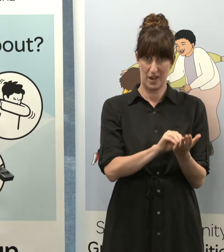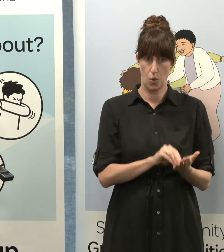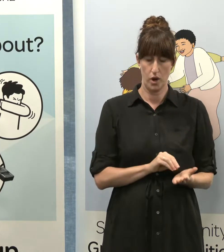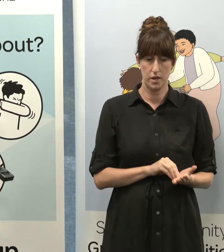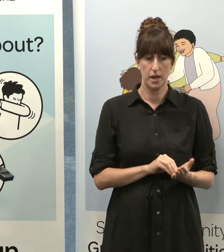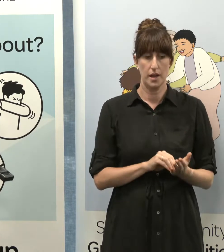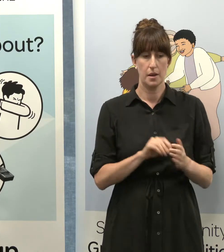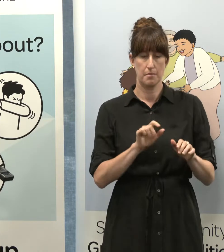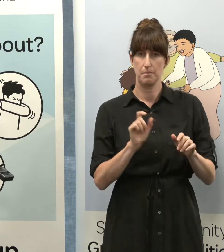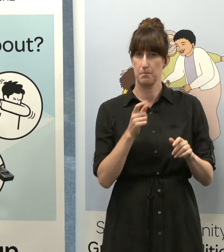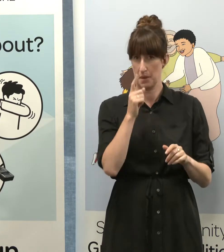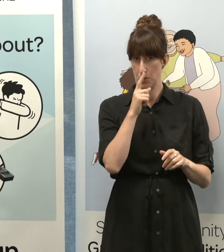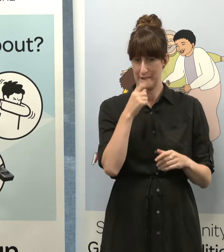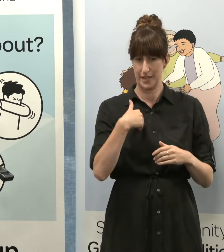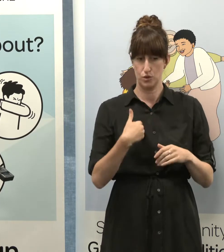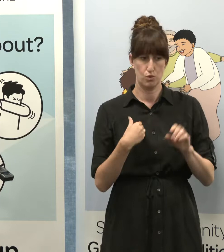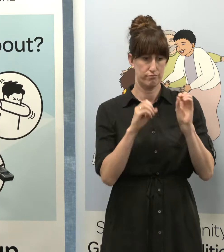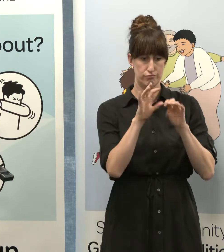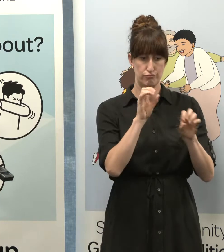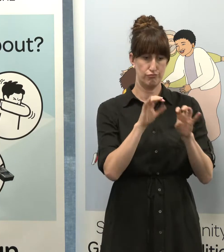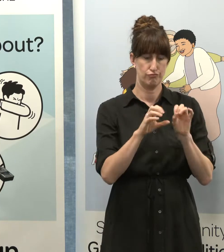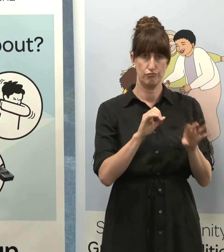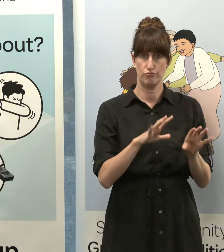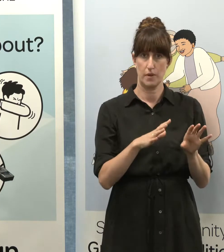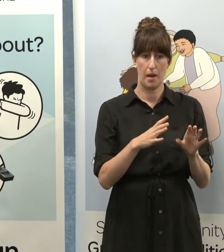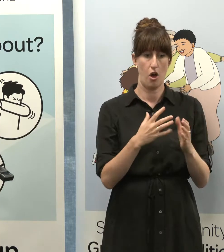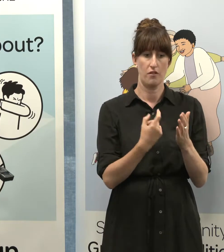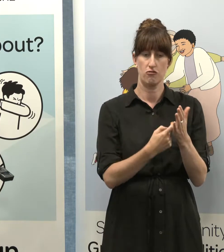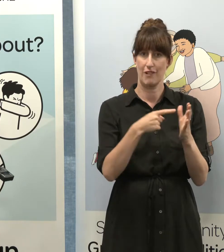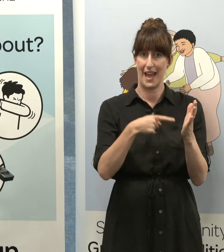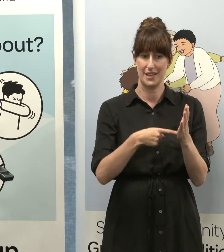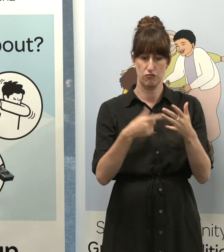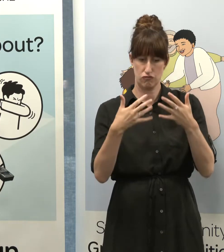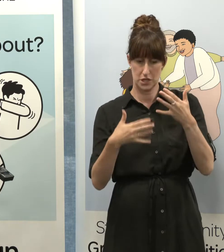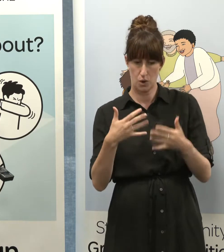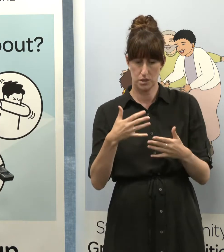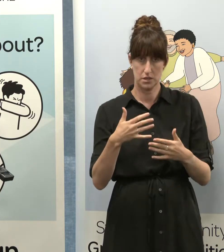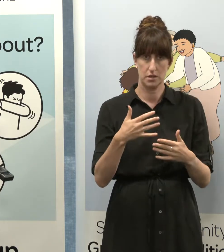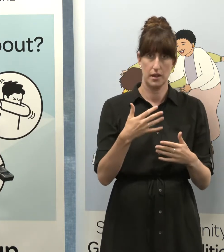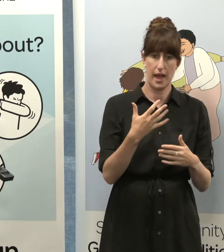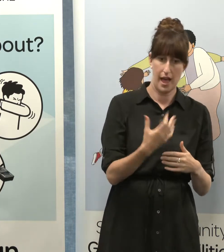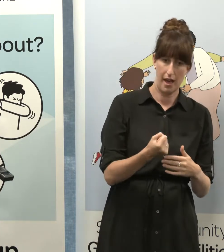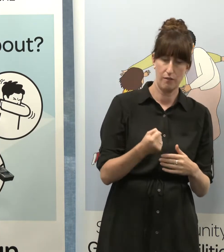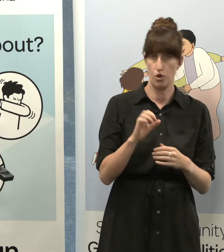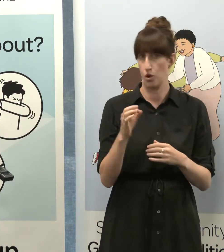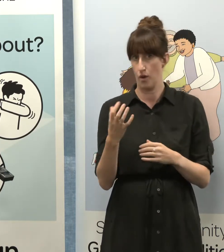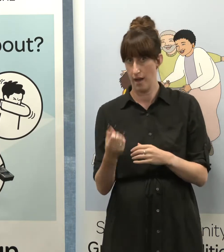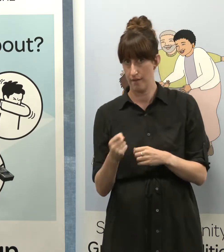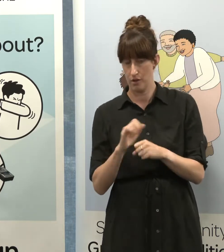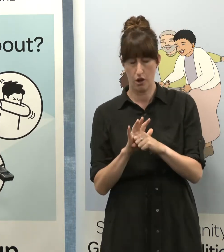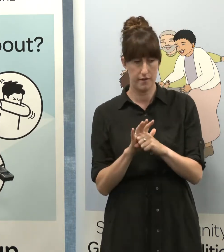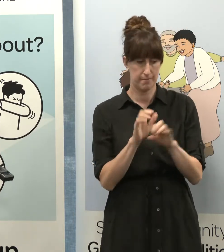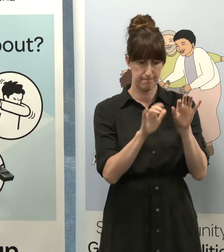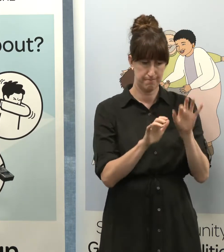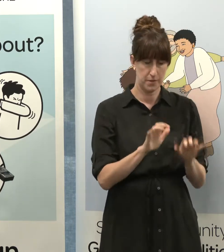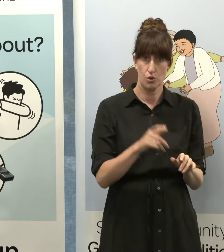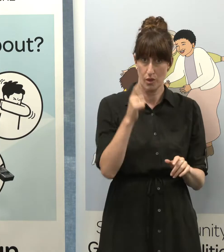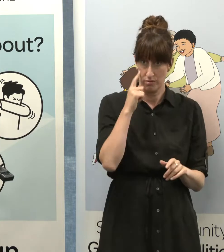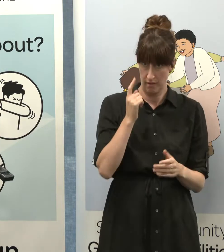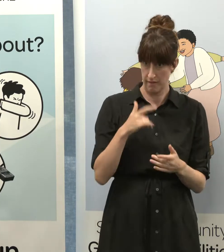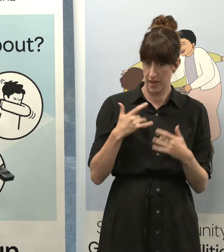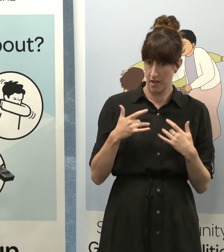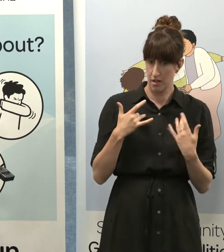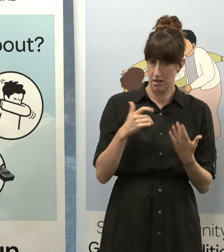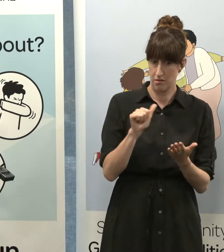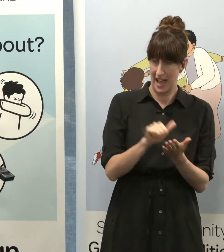that the people logging on and recording their RAT tests is providing an accurate representation of the amount of cases out in the community at the